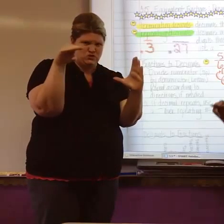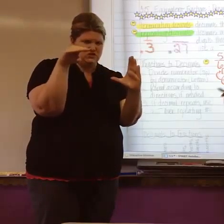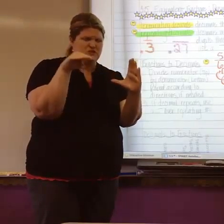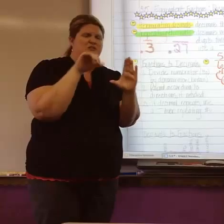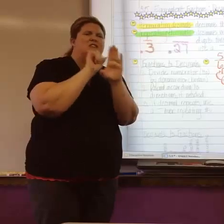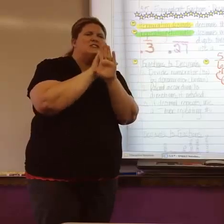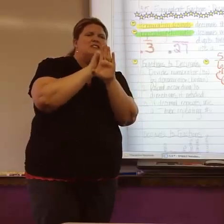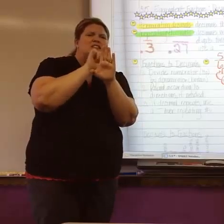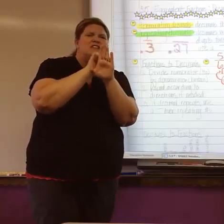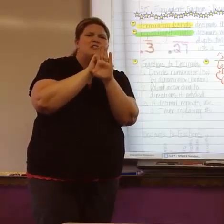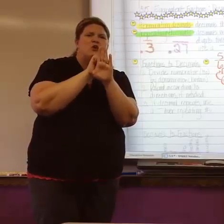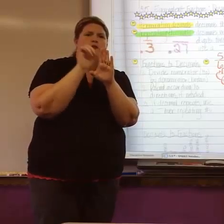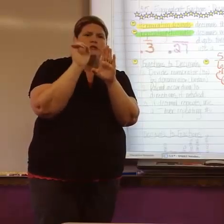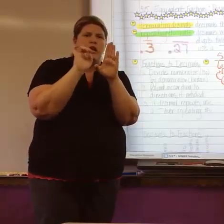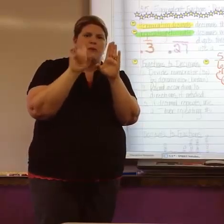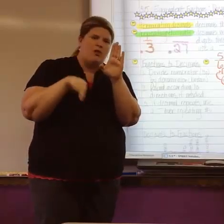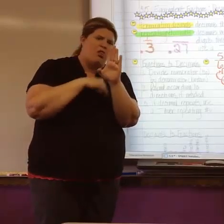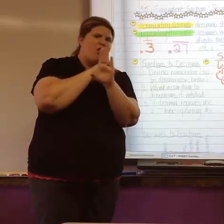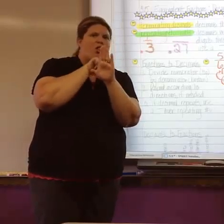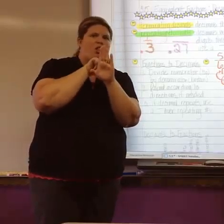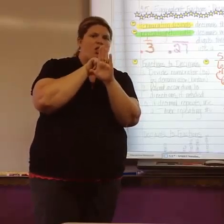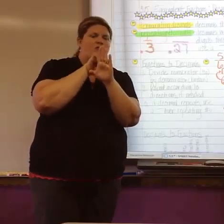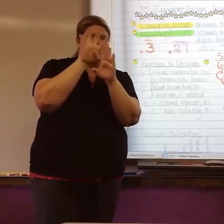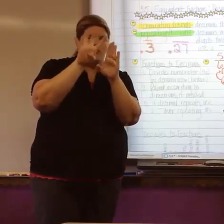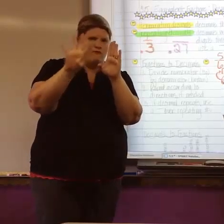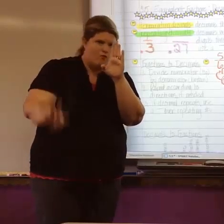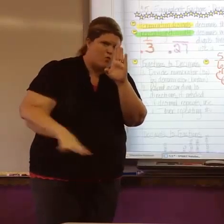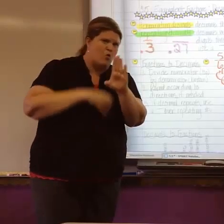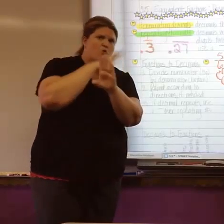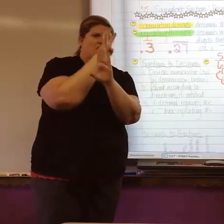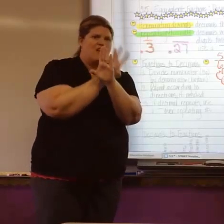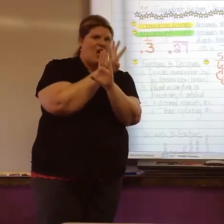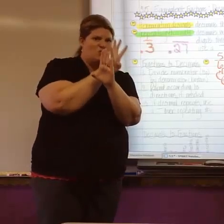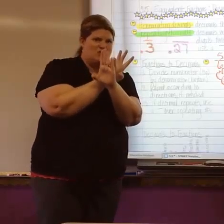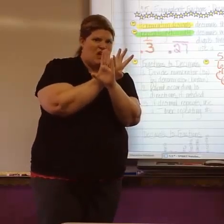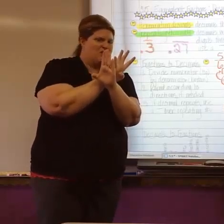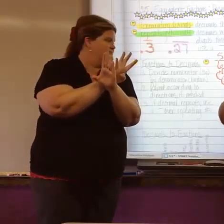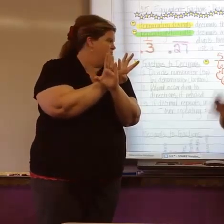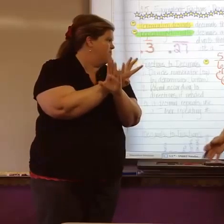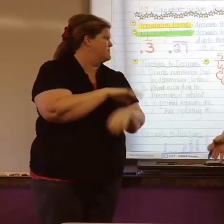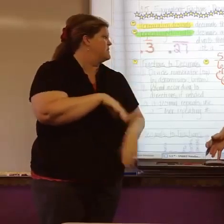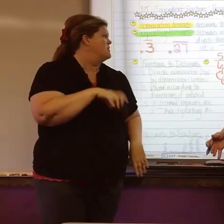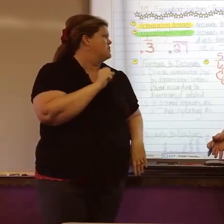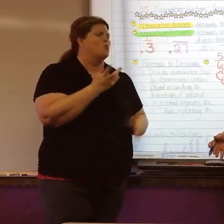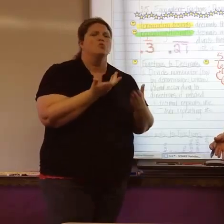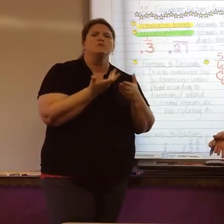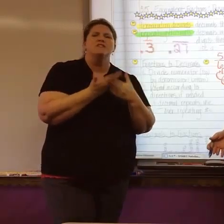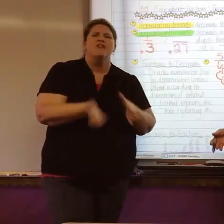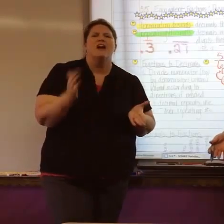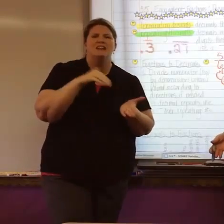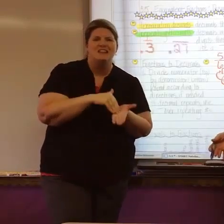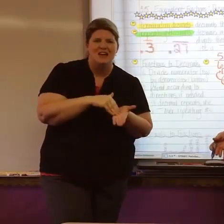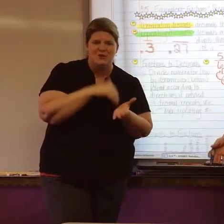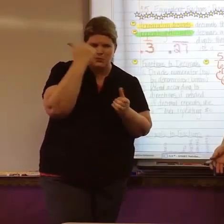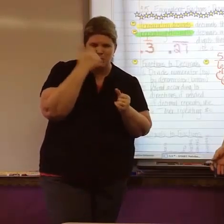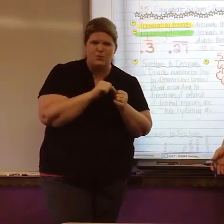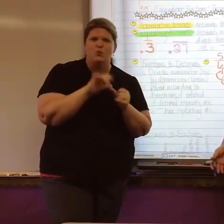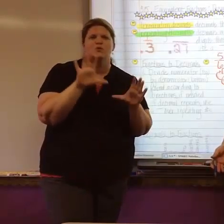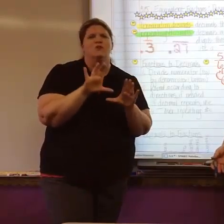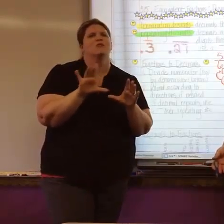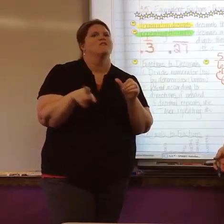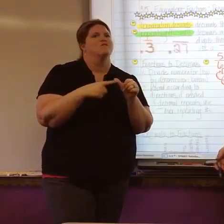in. So the 4 goes on the outside. Now, we're back to dividing, just like we did the first